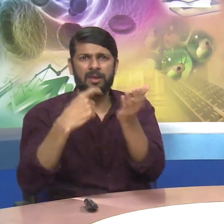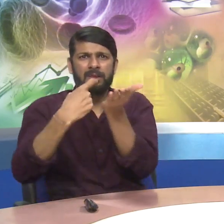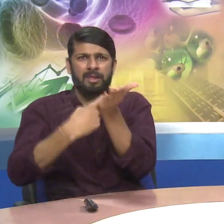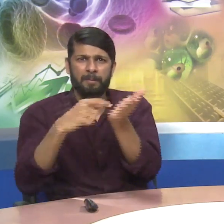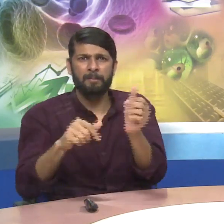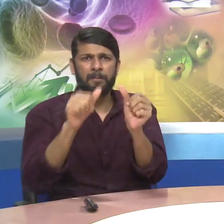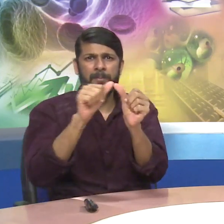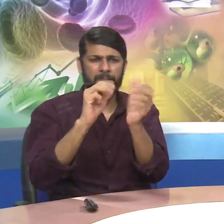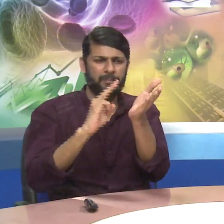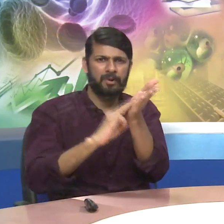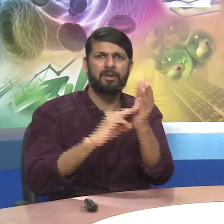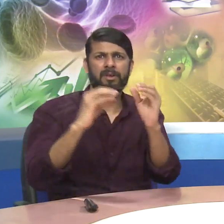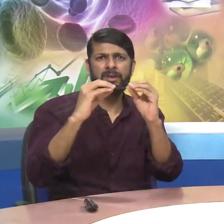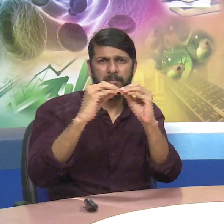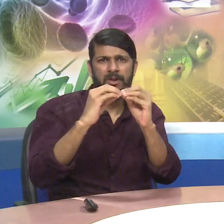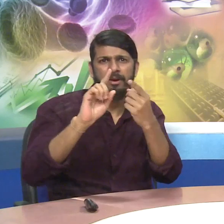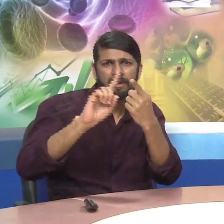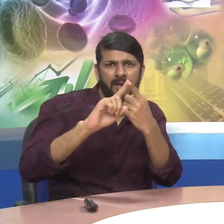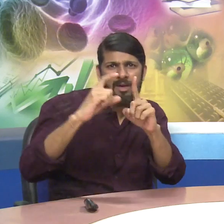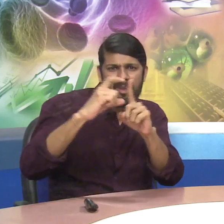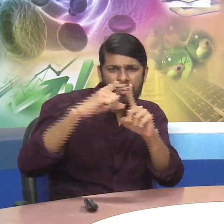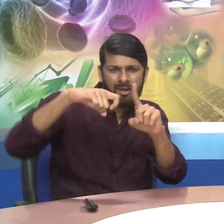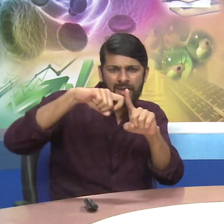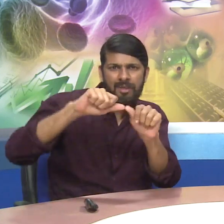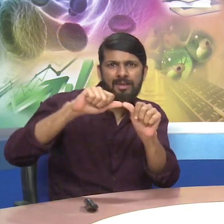Dr. B.R. Ambedkar,